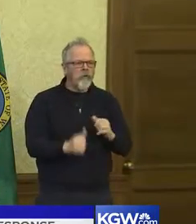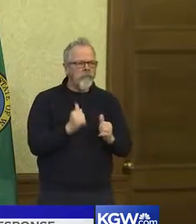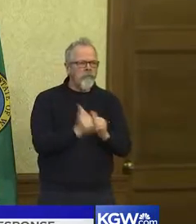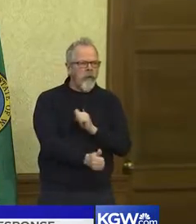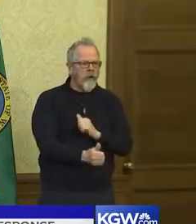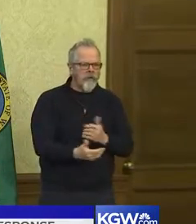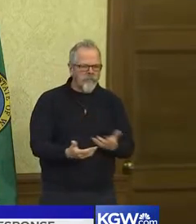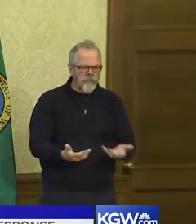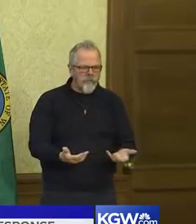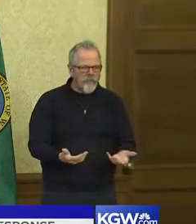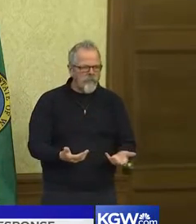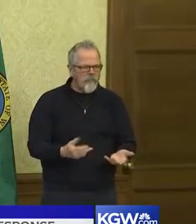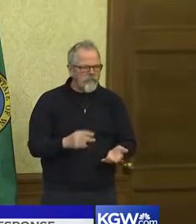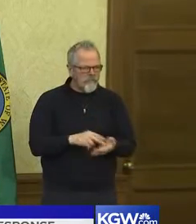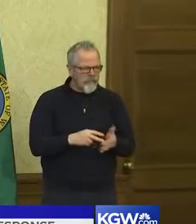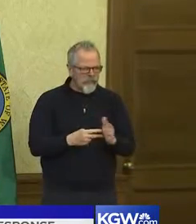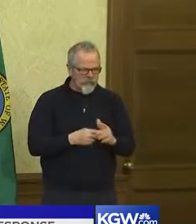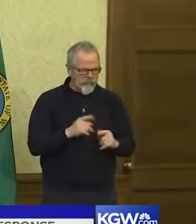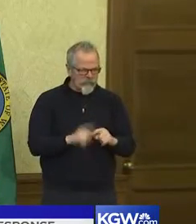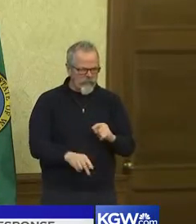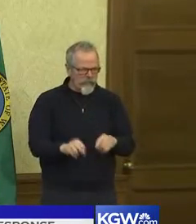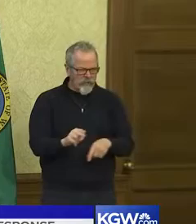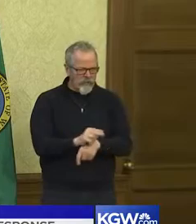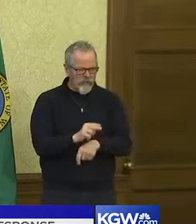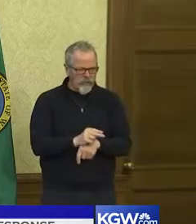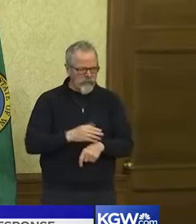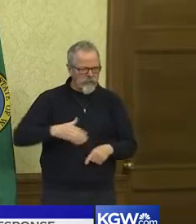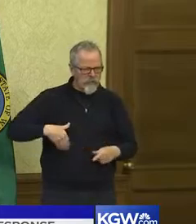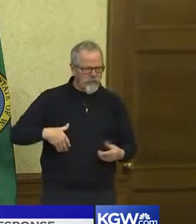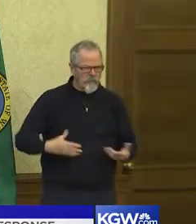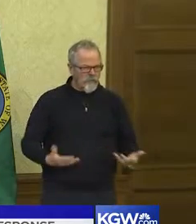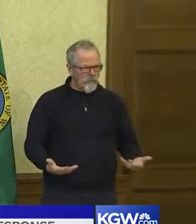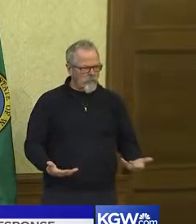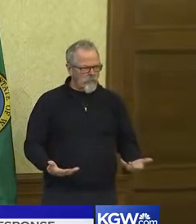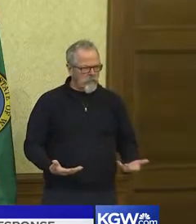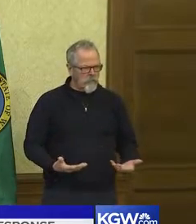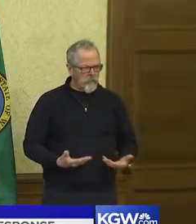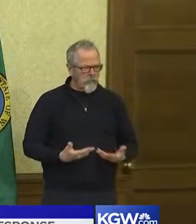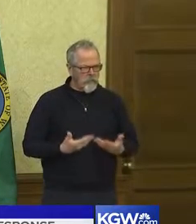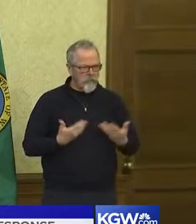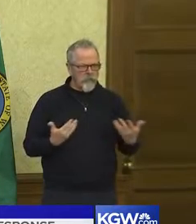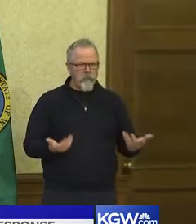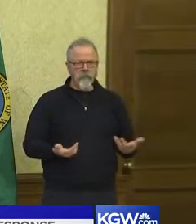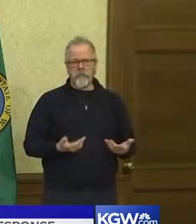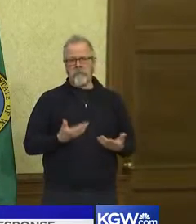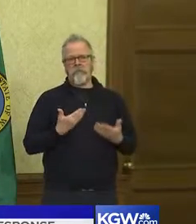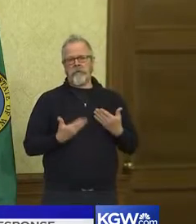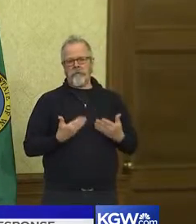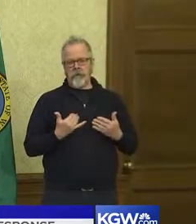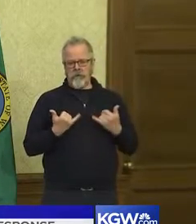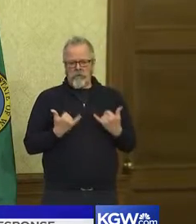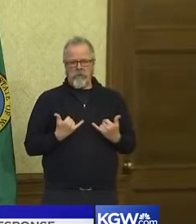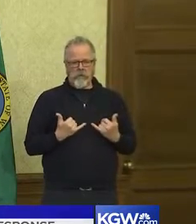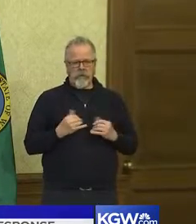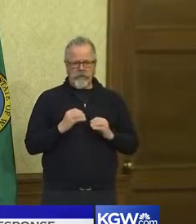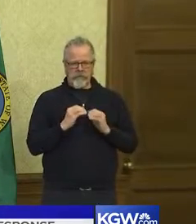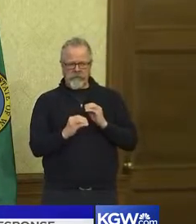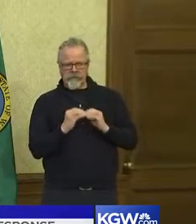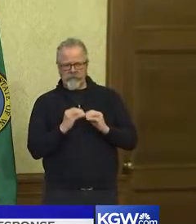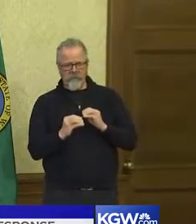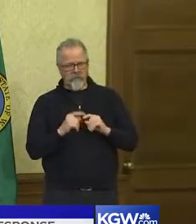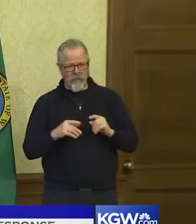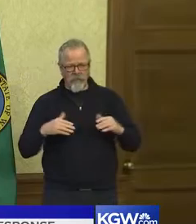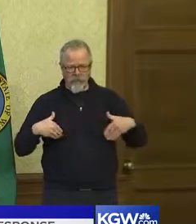capability stood up. Now, that has to be married with the contact tracing army to be